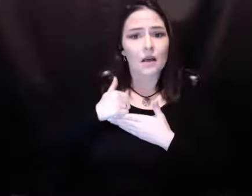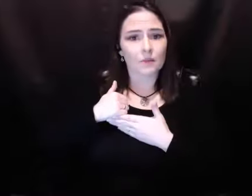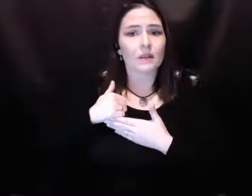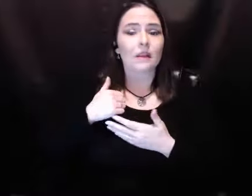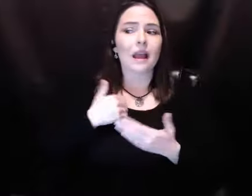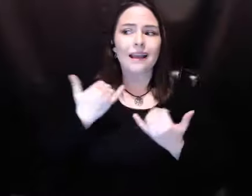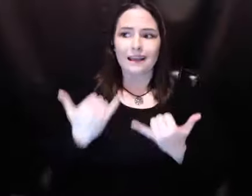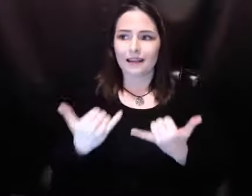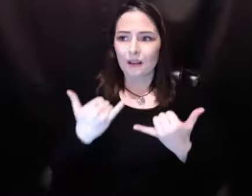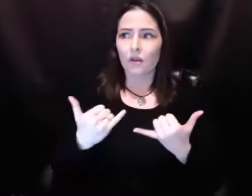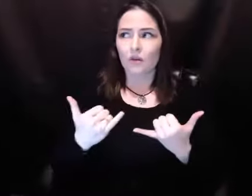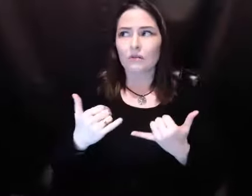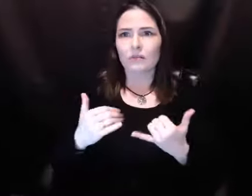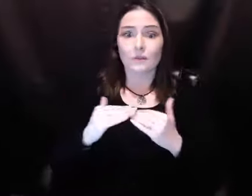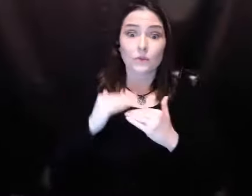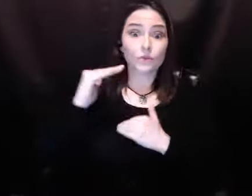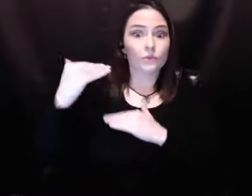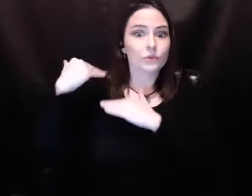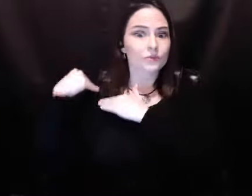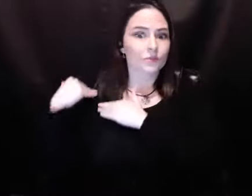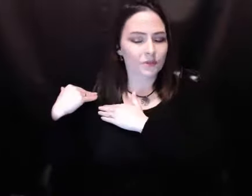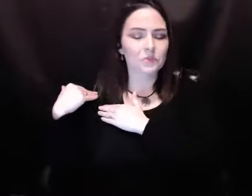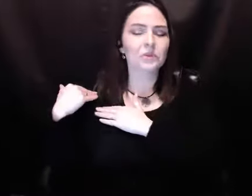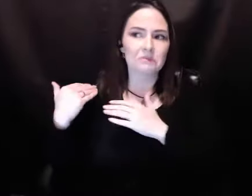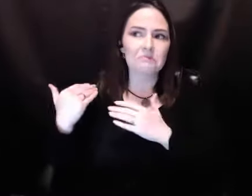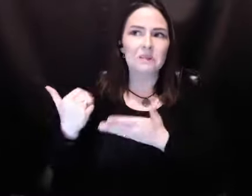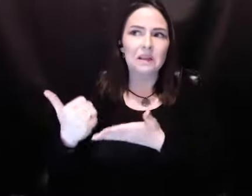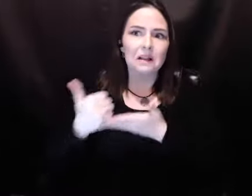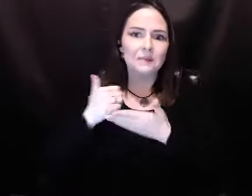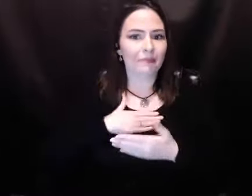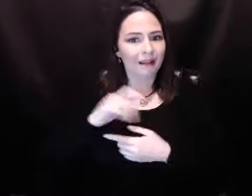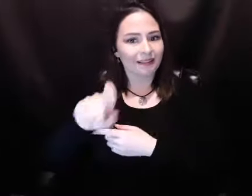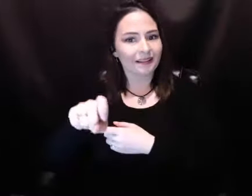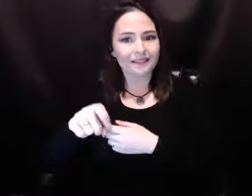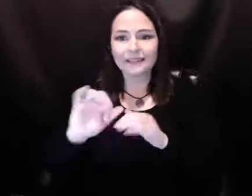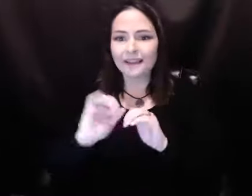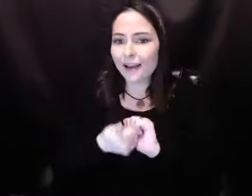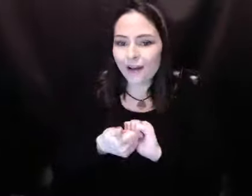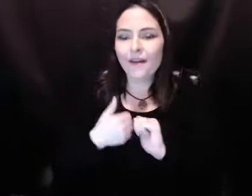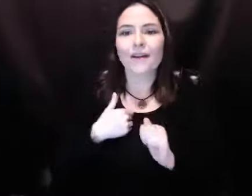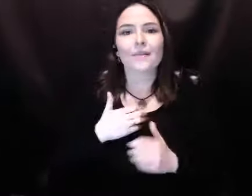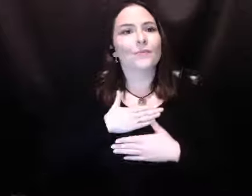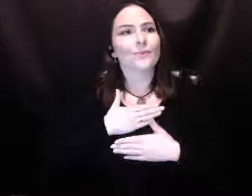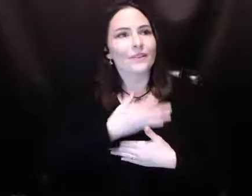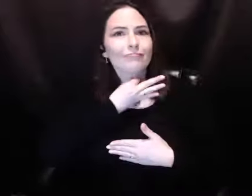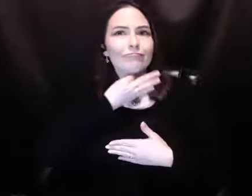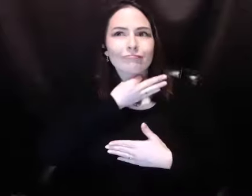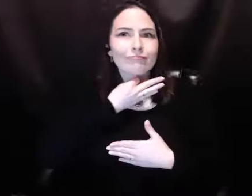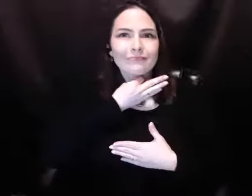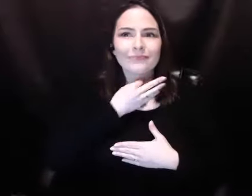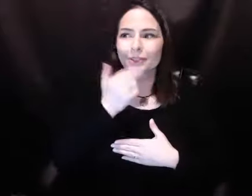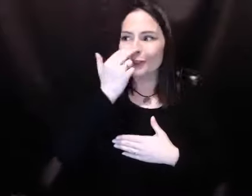working the program, I've been very aware of the behaviors that don't serve me, and I've made some